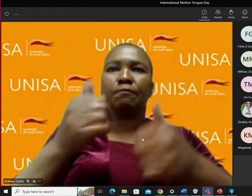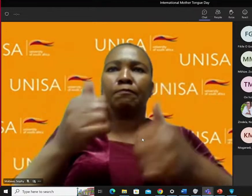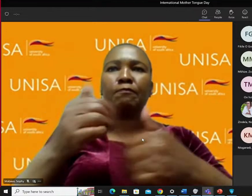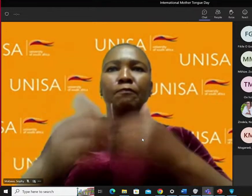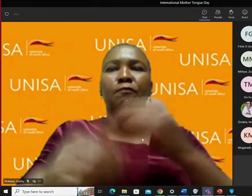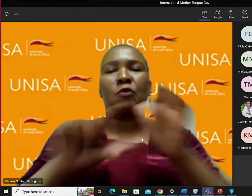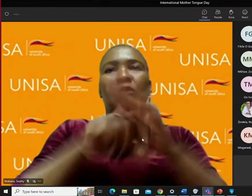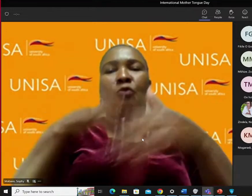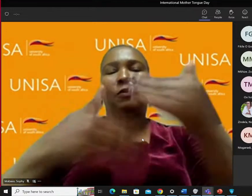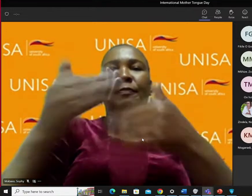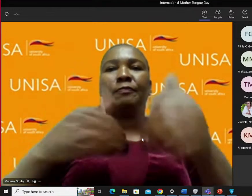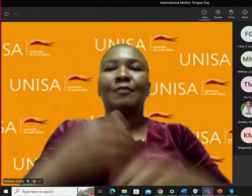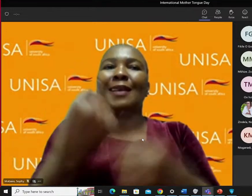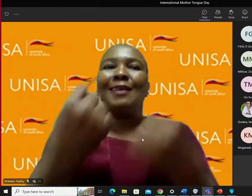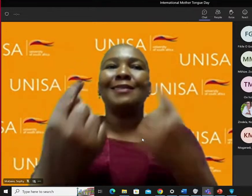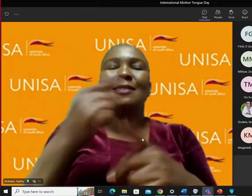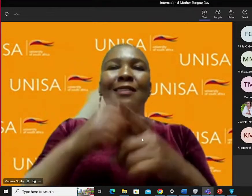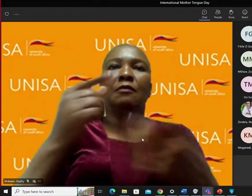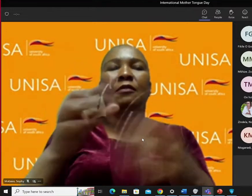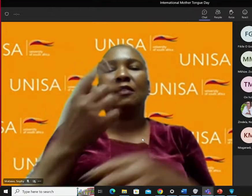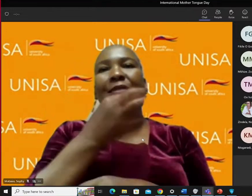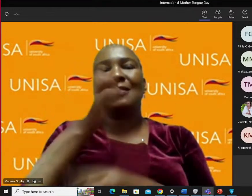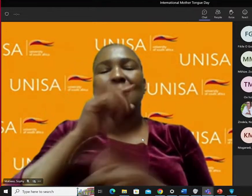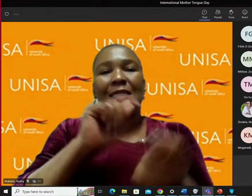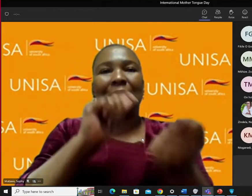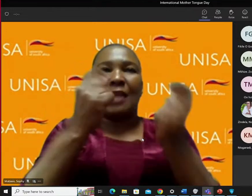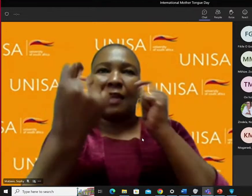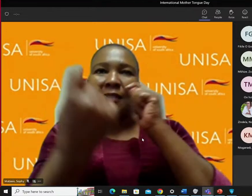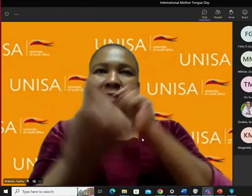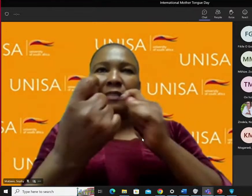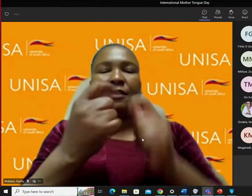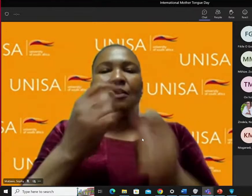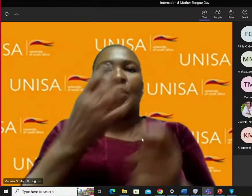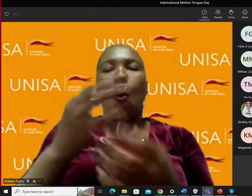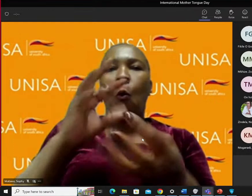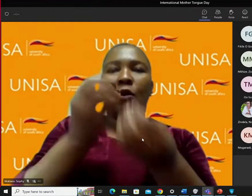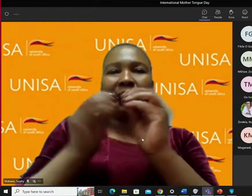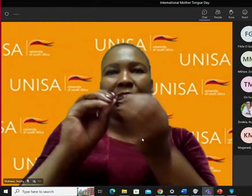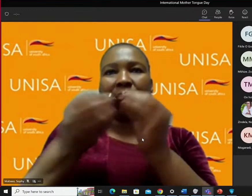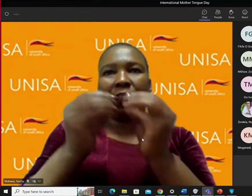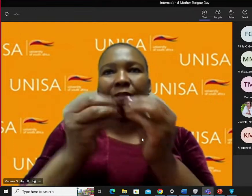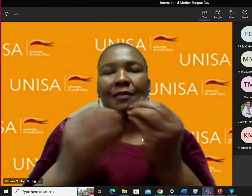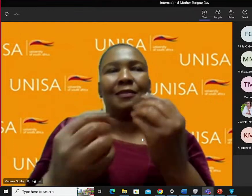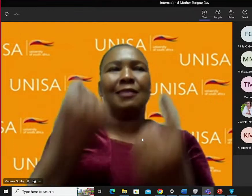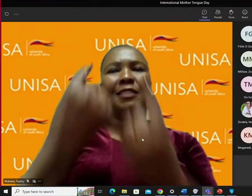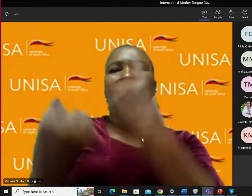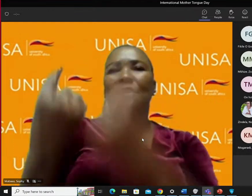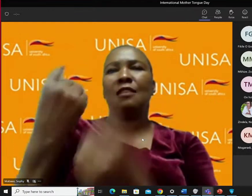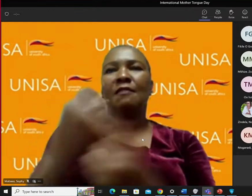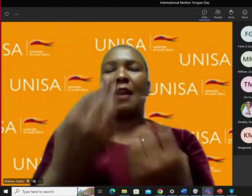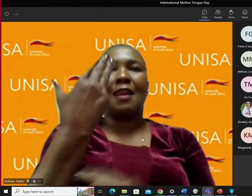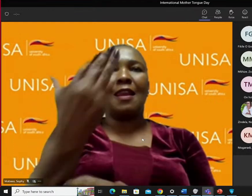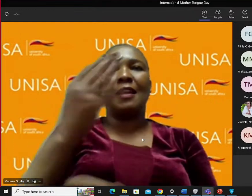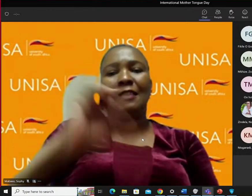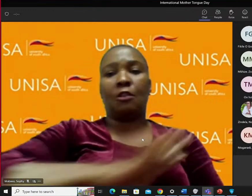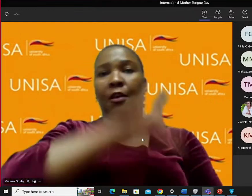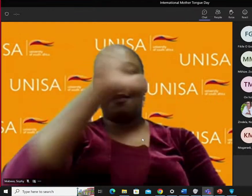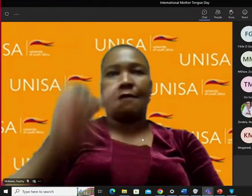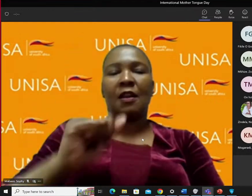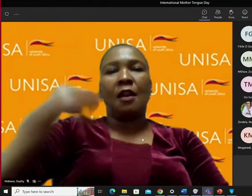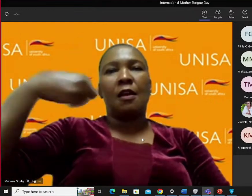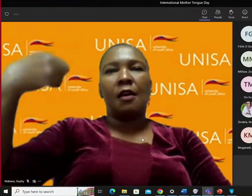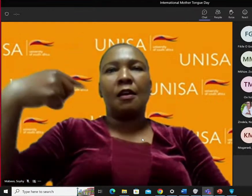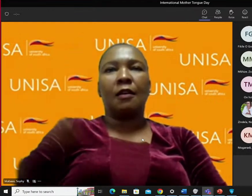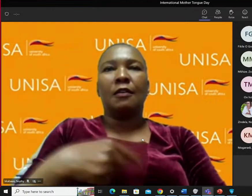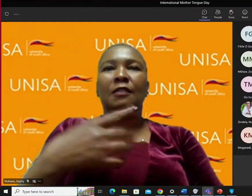Each term was then translated or created in each of the 9 South African languages, fashioned